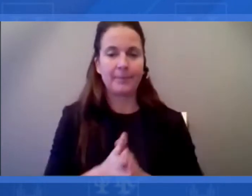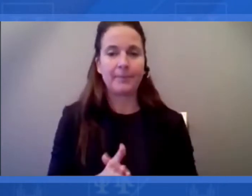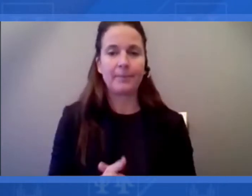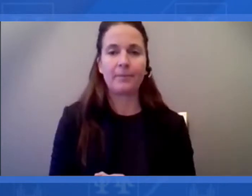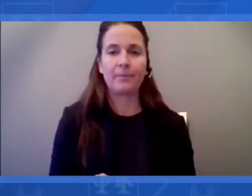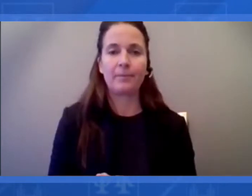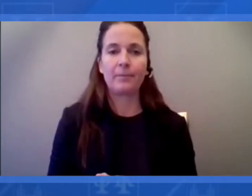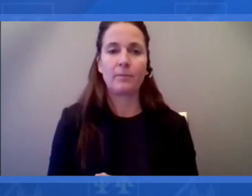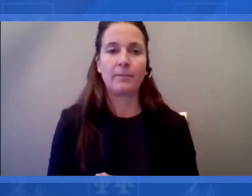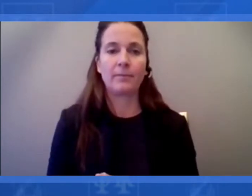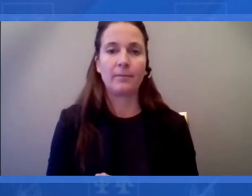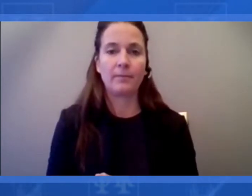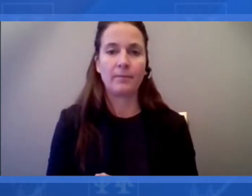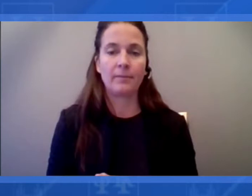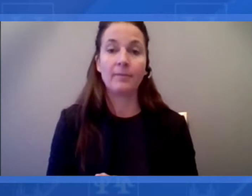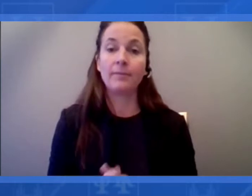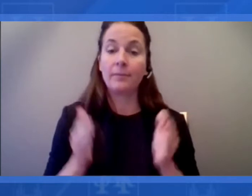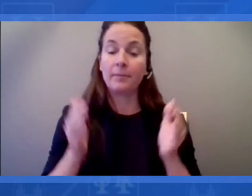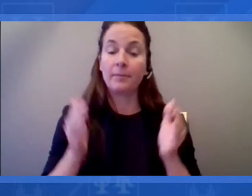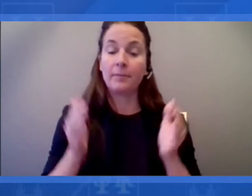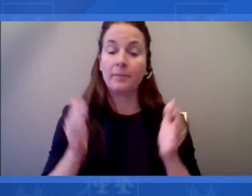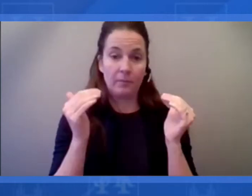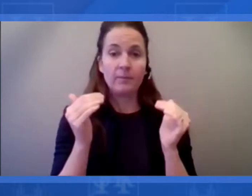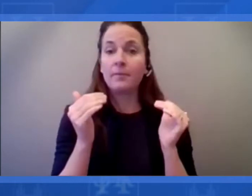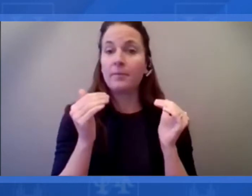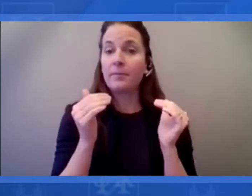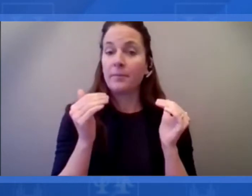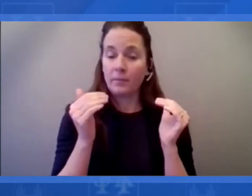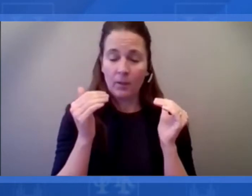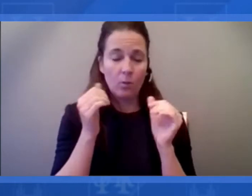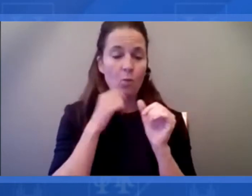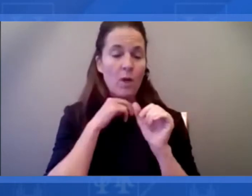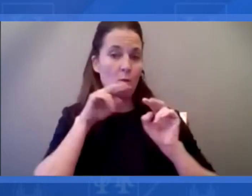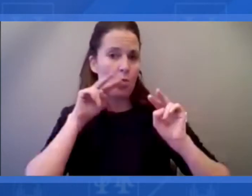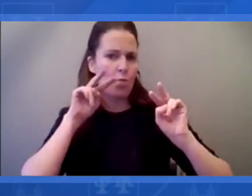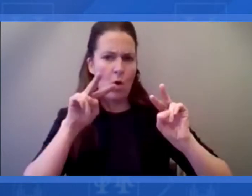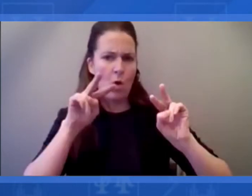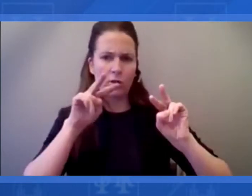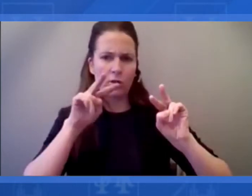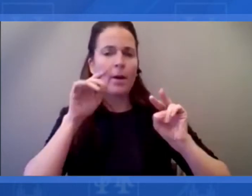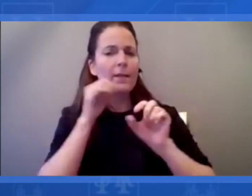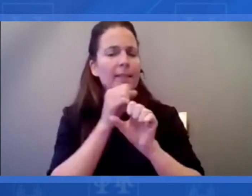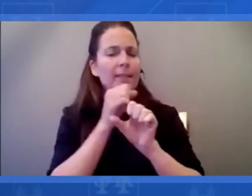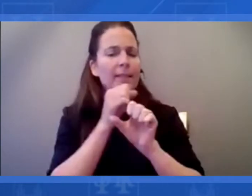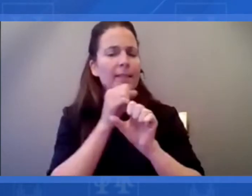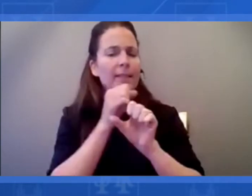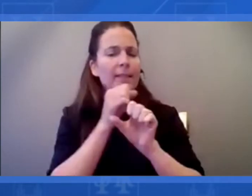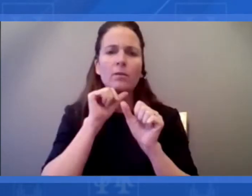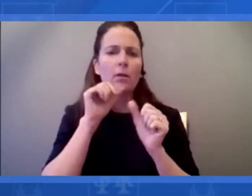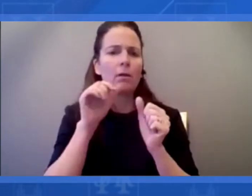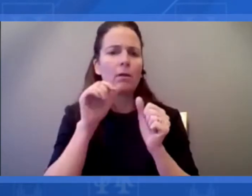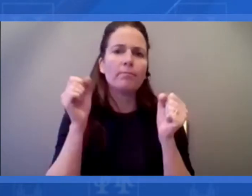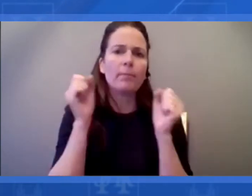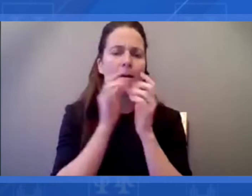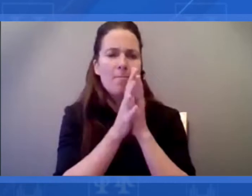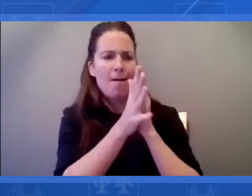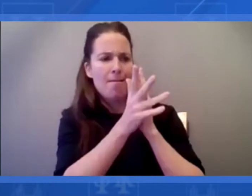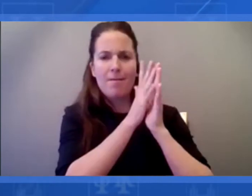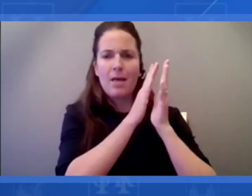We monitor, number four, we monitor for crowding and keep you updated through our real-time